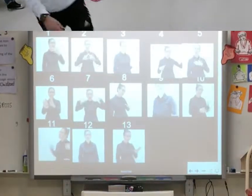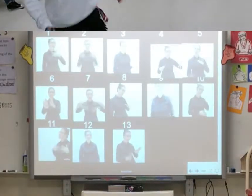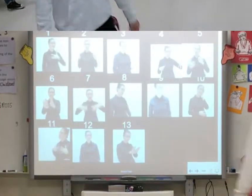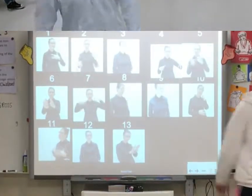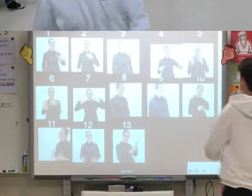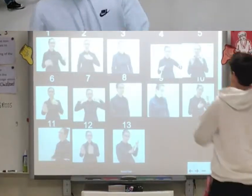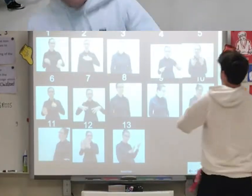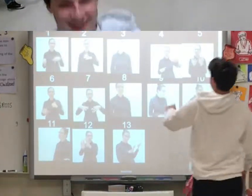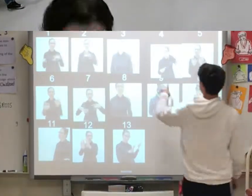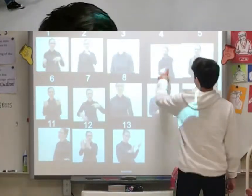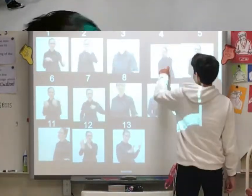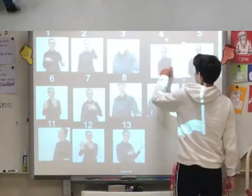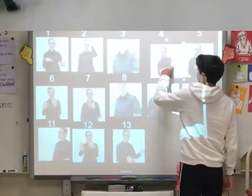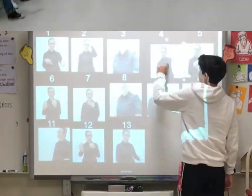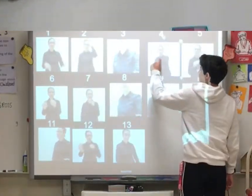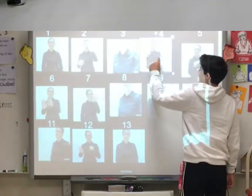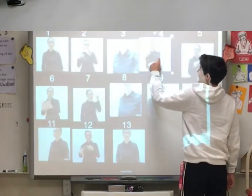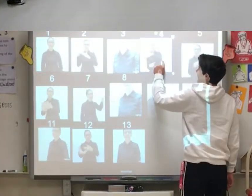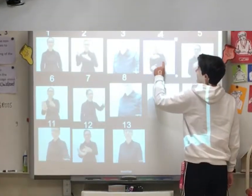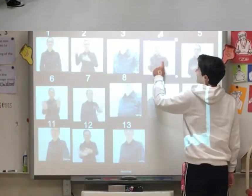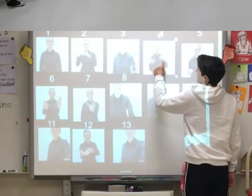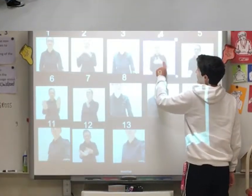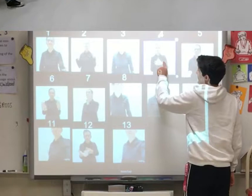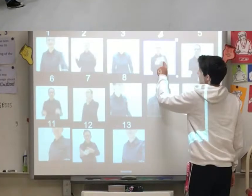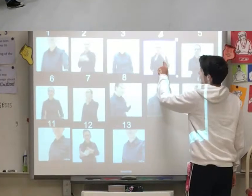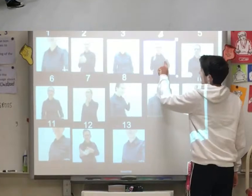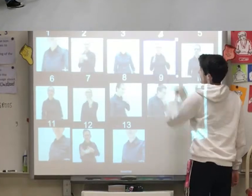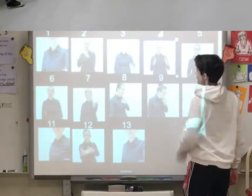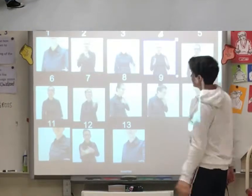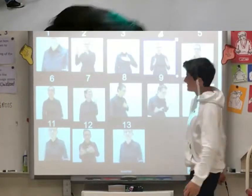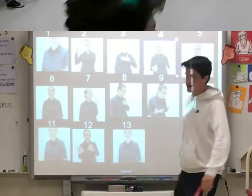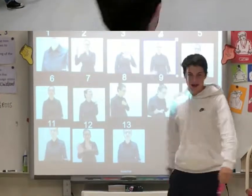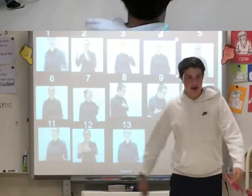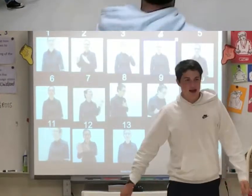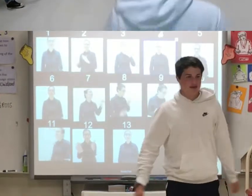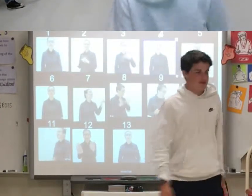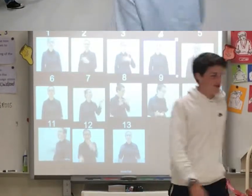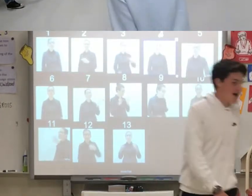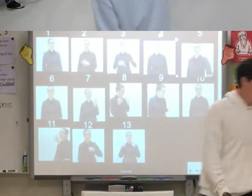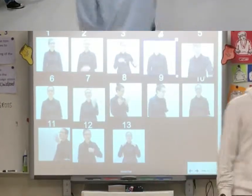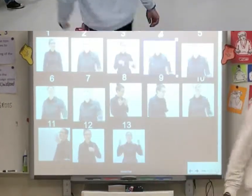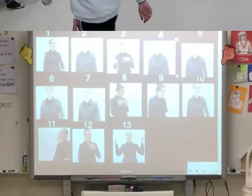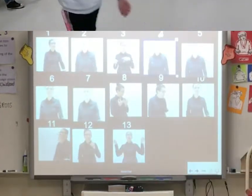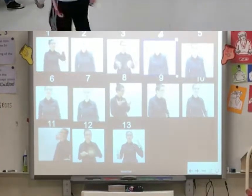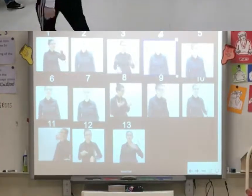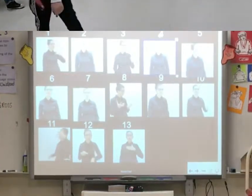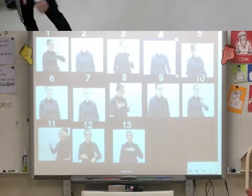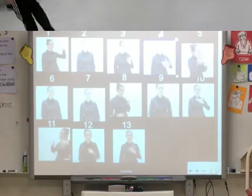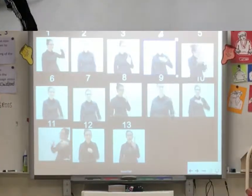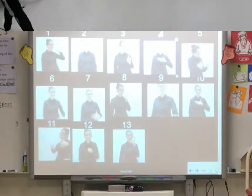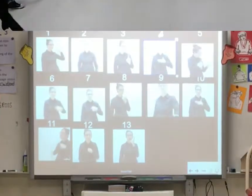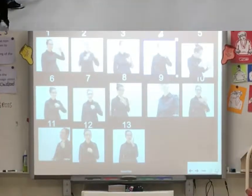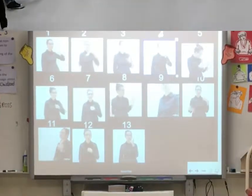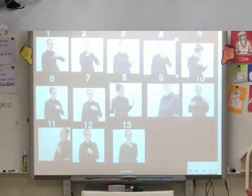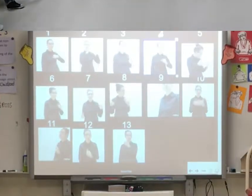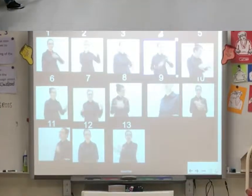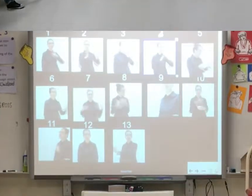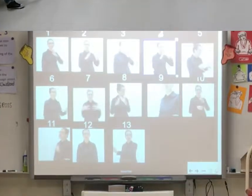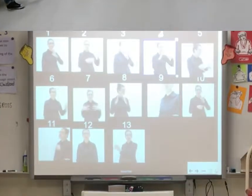Or Yeah, 'cause I'm like, you ain't hard to tap it, all you gotta do is move. Thanks, buddy. Say stuff. It ain't hard. Alright, Okay.